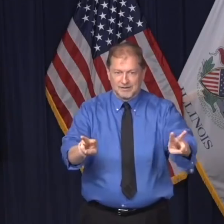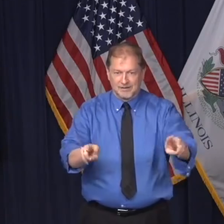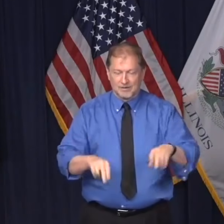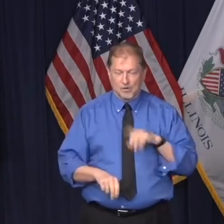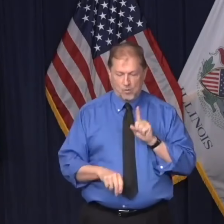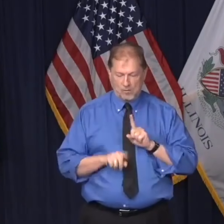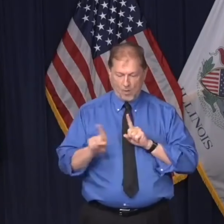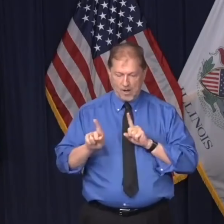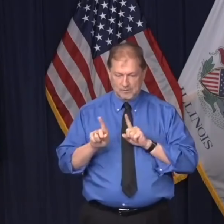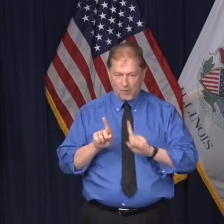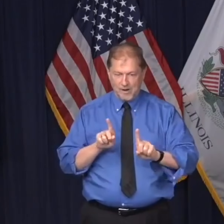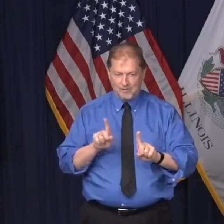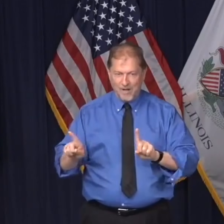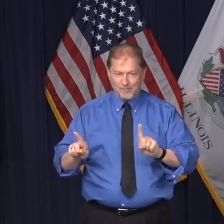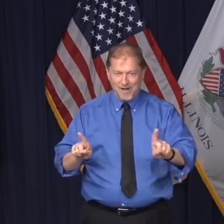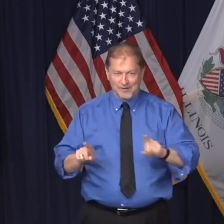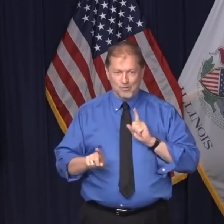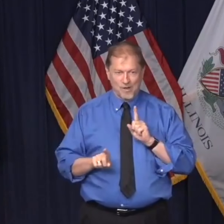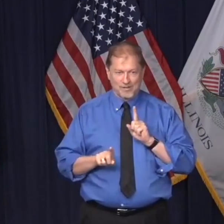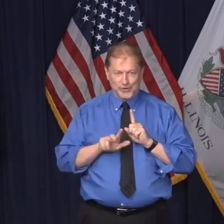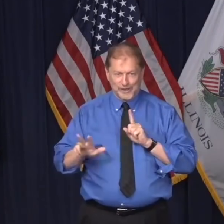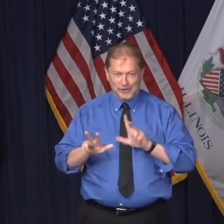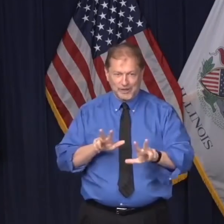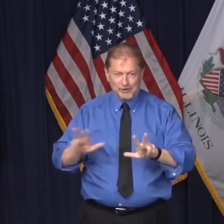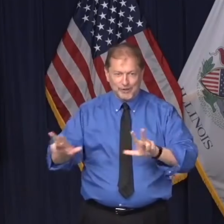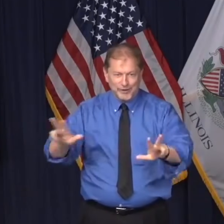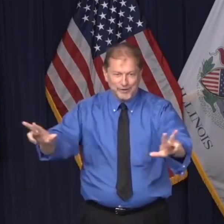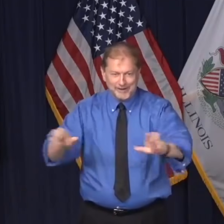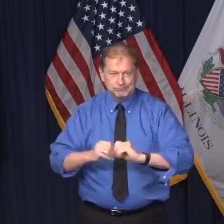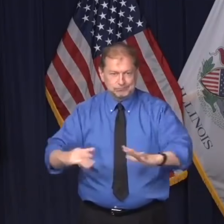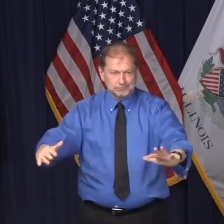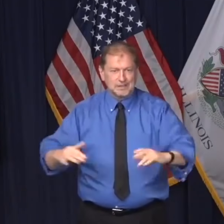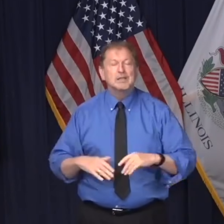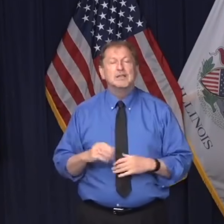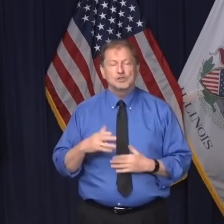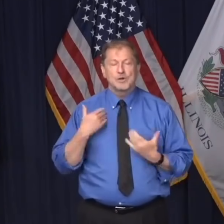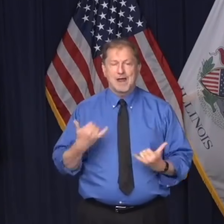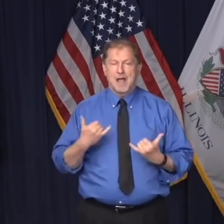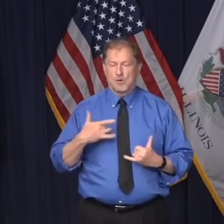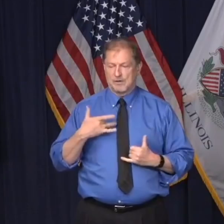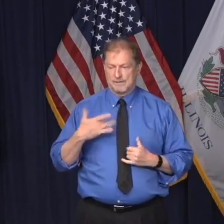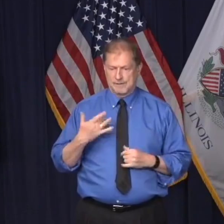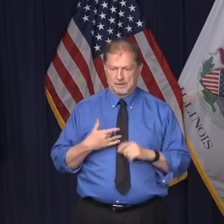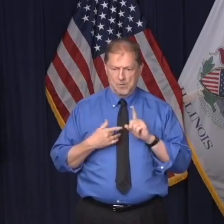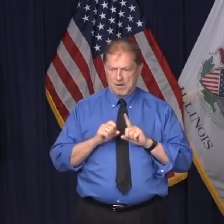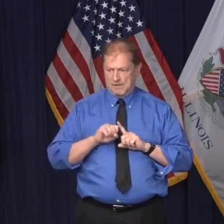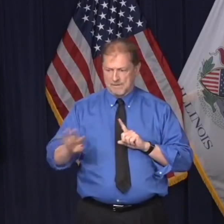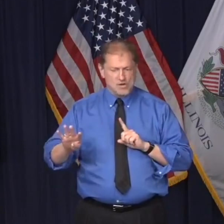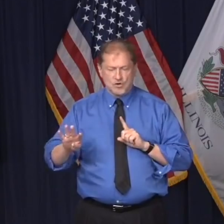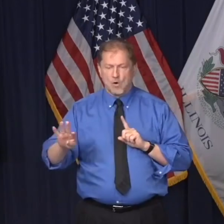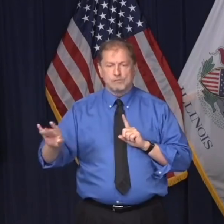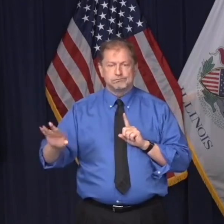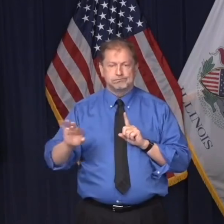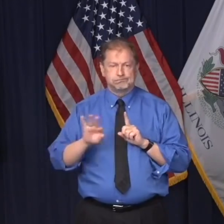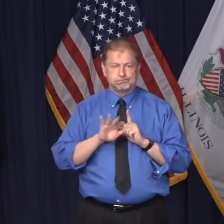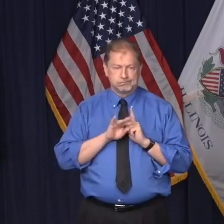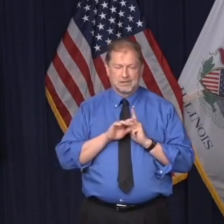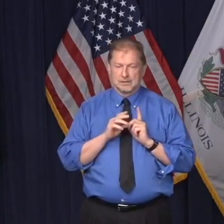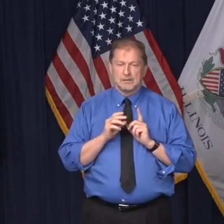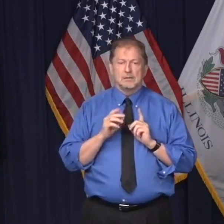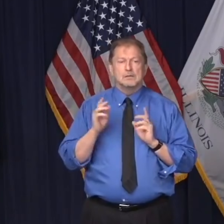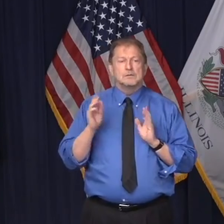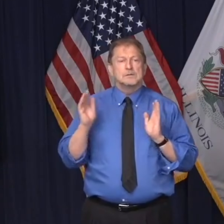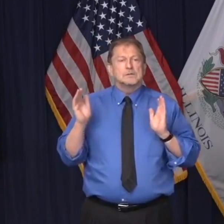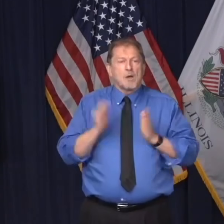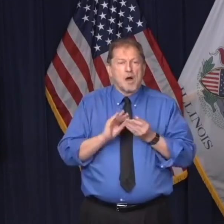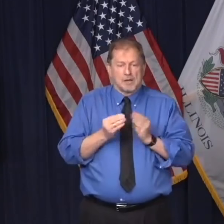1 to 1, 1 to 3, and so on. And now we believe that infection rate, or the R naught, as they say,